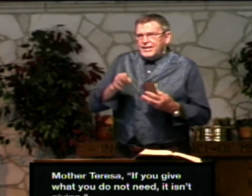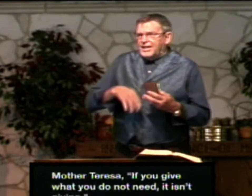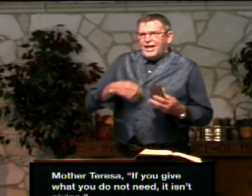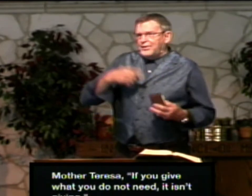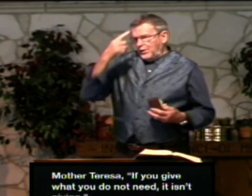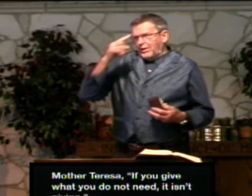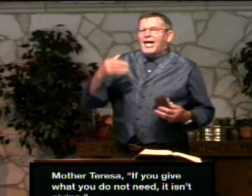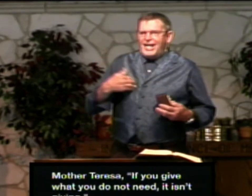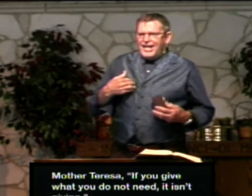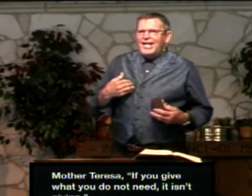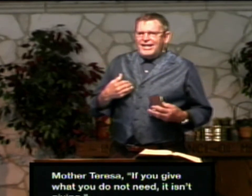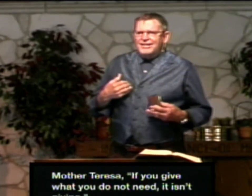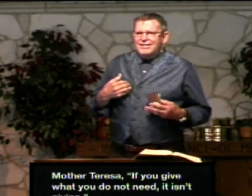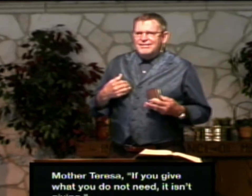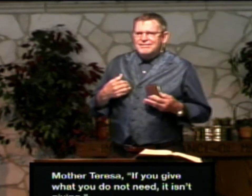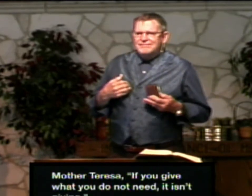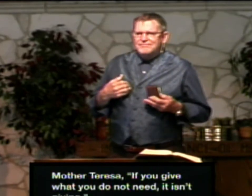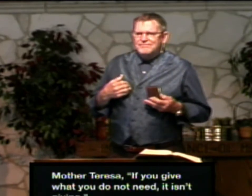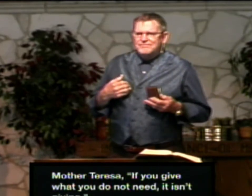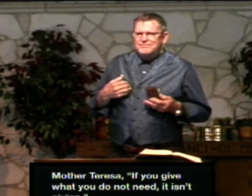more money than I thought I had.